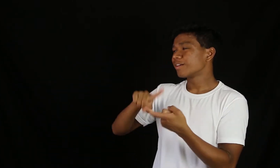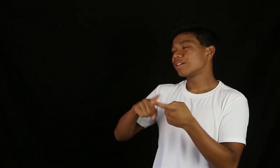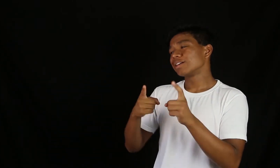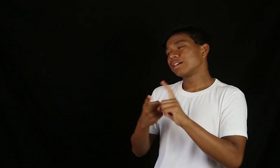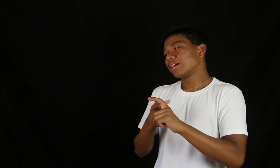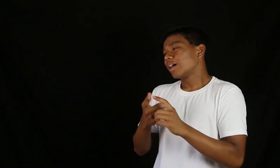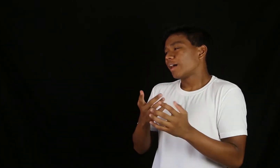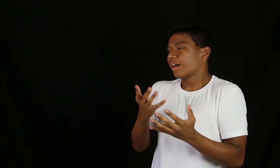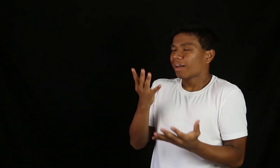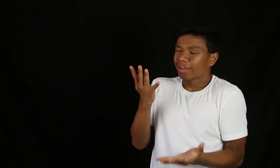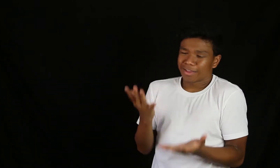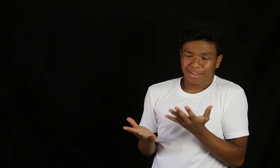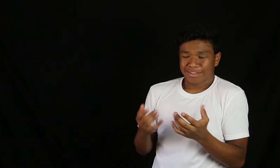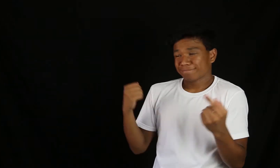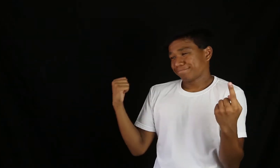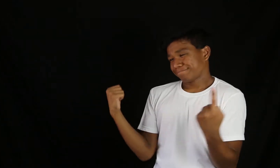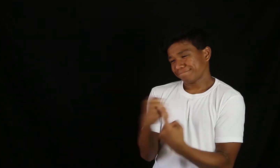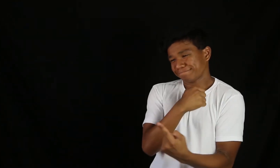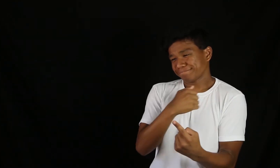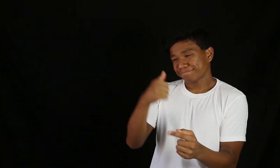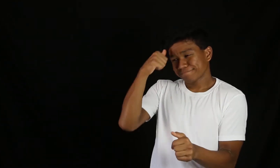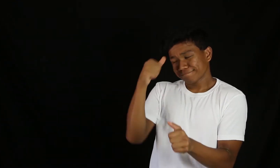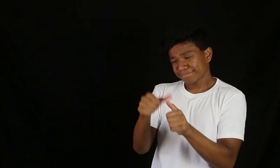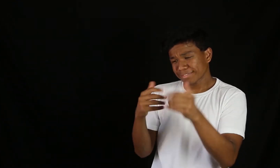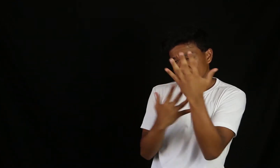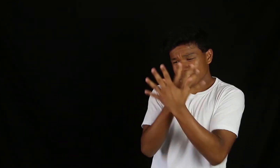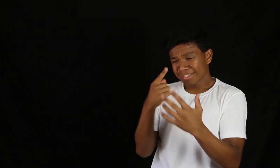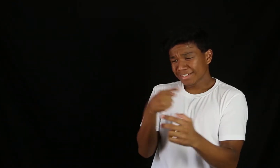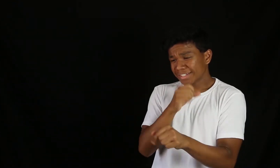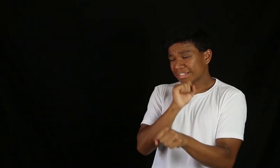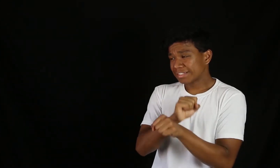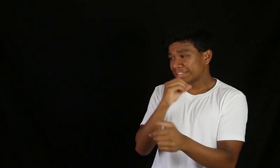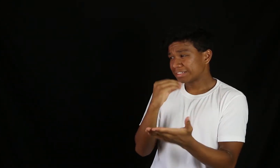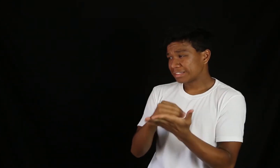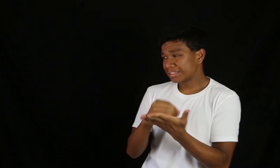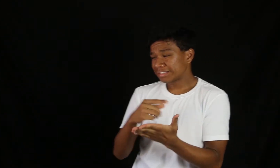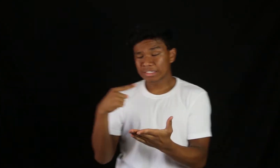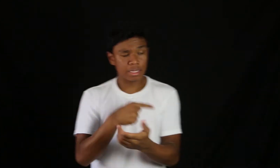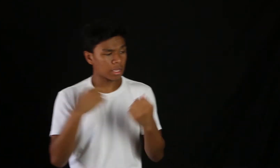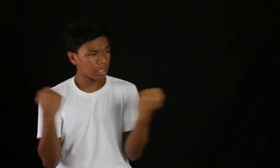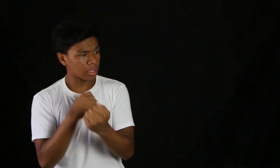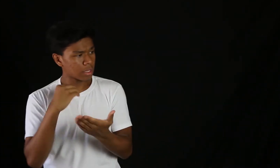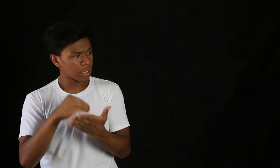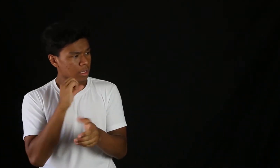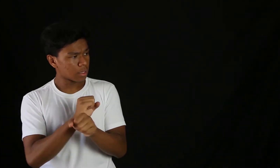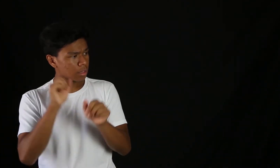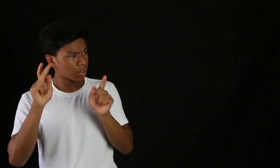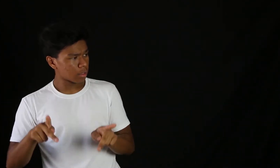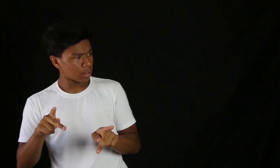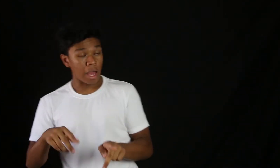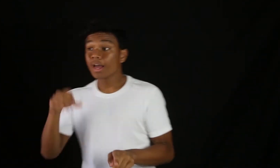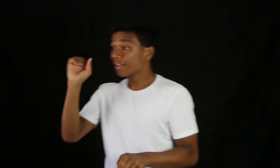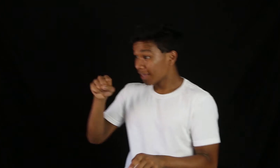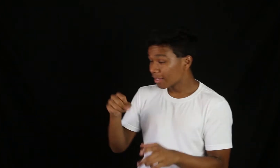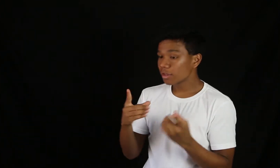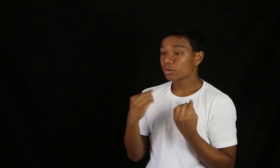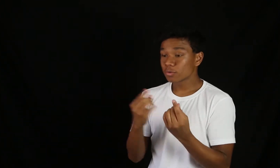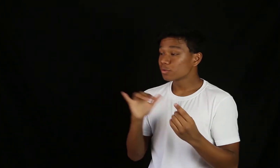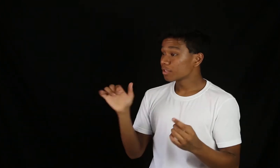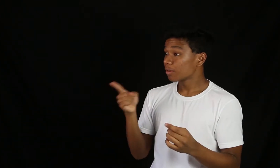of sorts with a buddy of yours, I may have punched him. It's a blur. Sir, he handles the financials. You punched the Burr, sir. Yes, I wanted to do